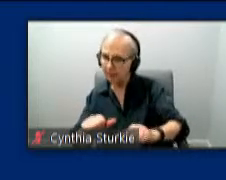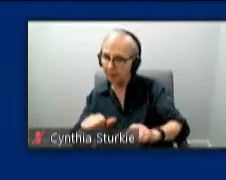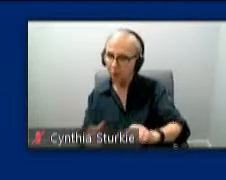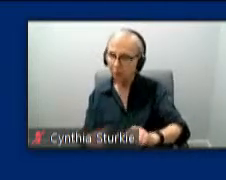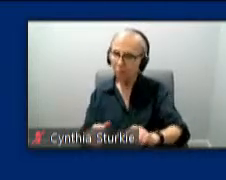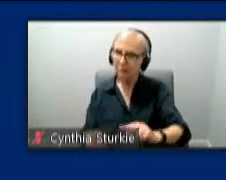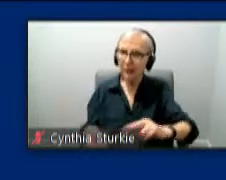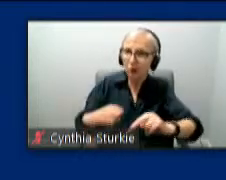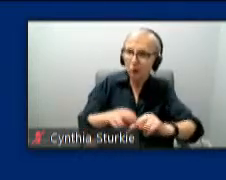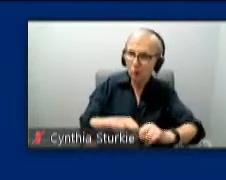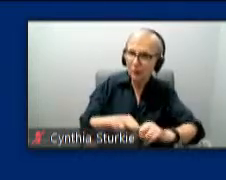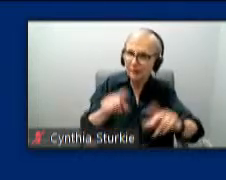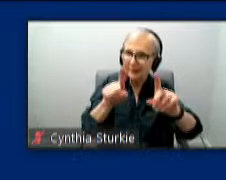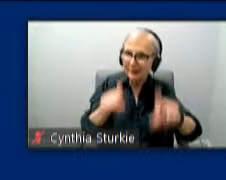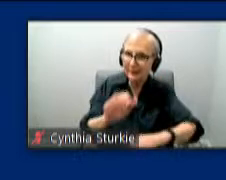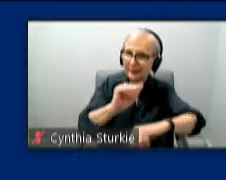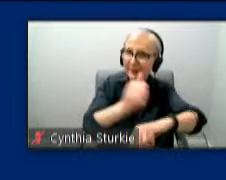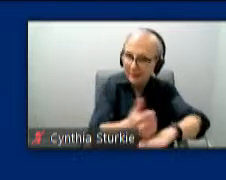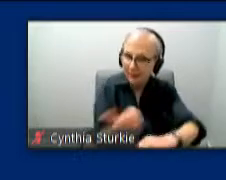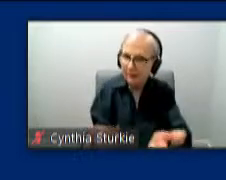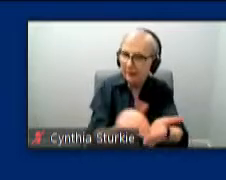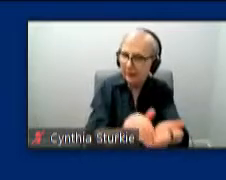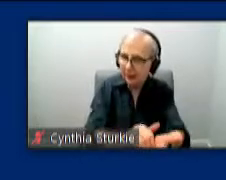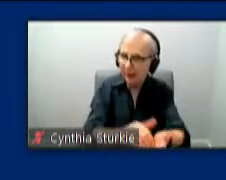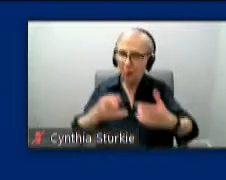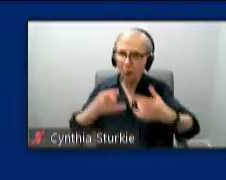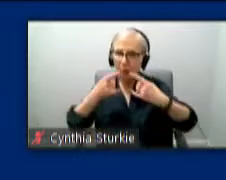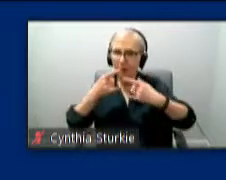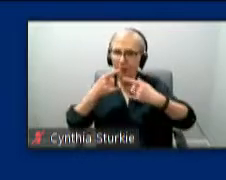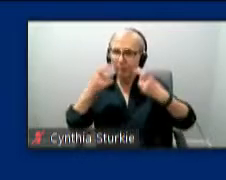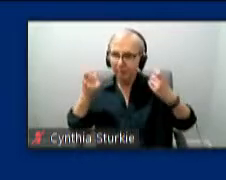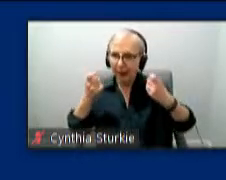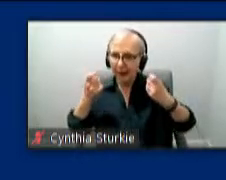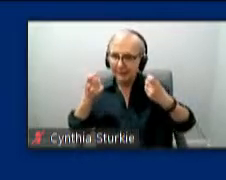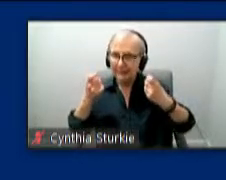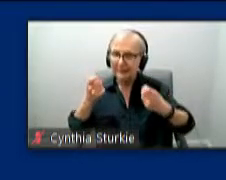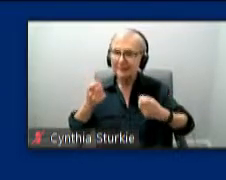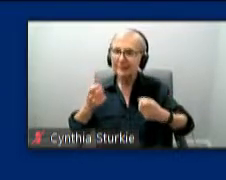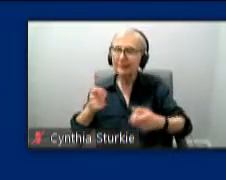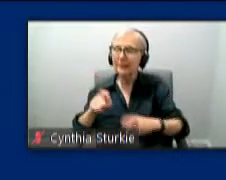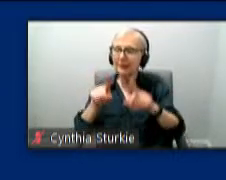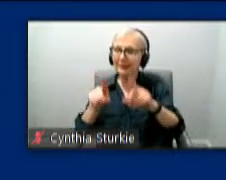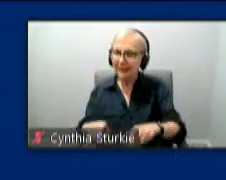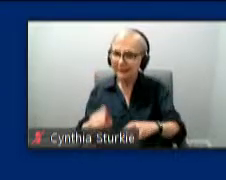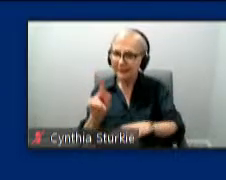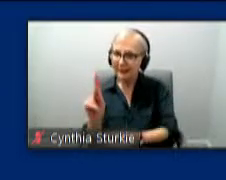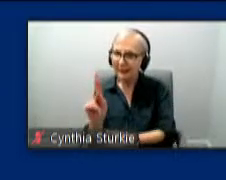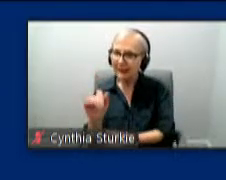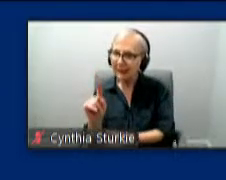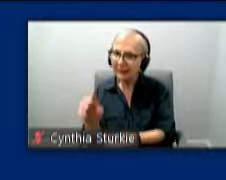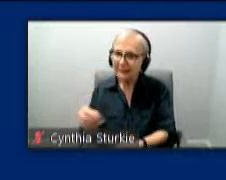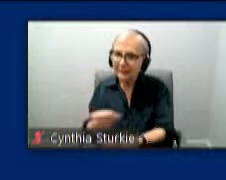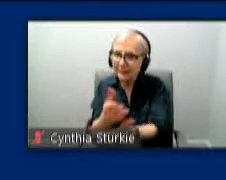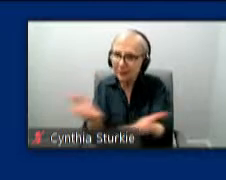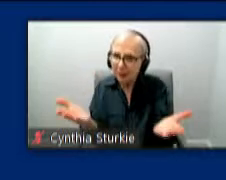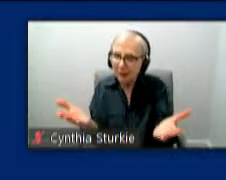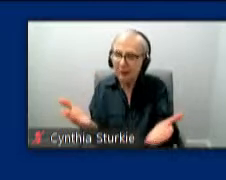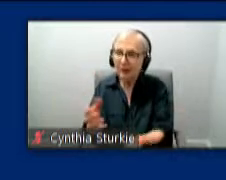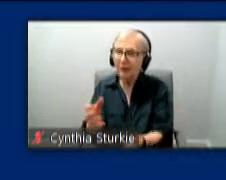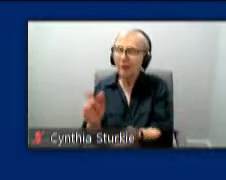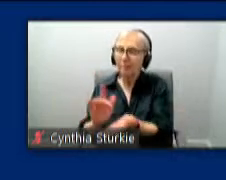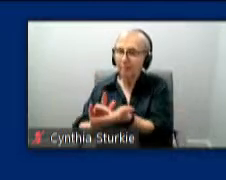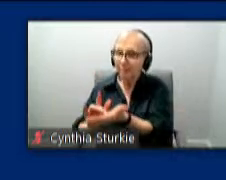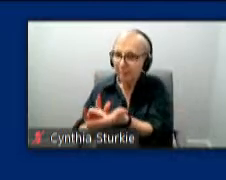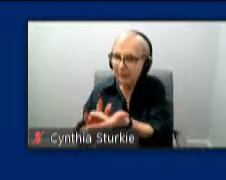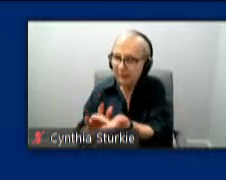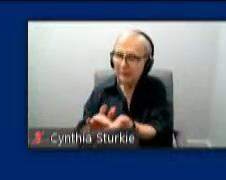mass testing sites again, our mass vaccination efforts, our distribution of therapeutics, and then working with